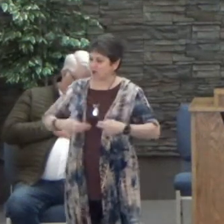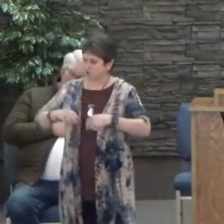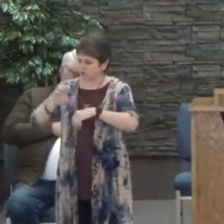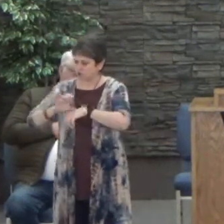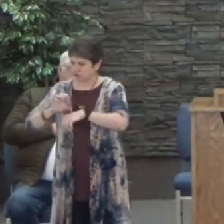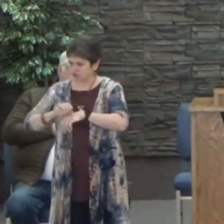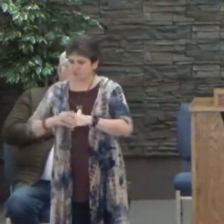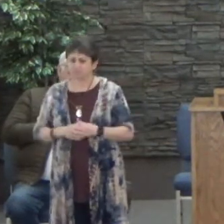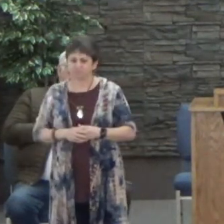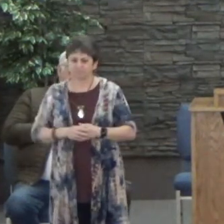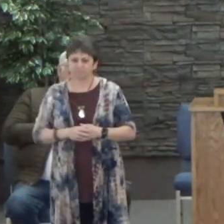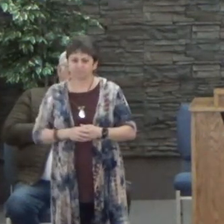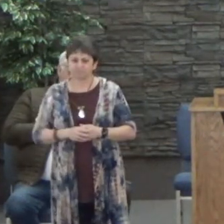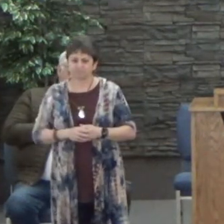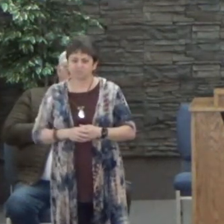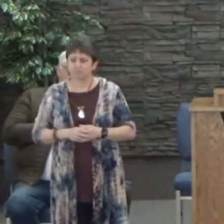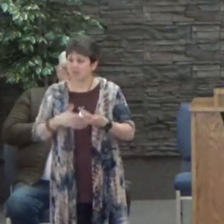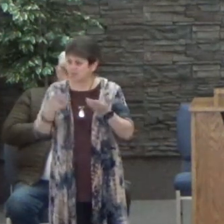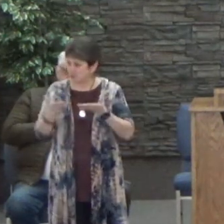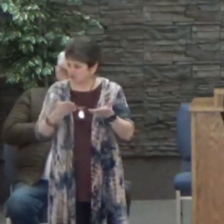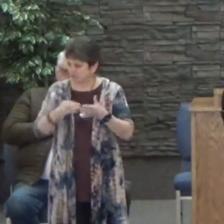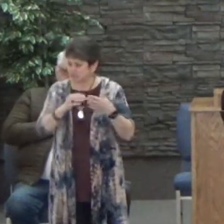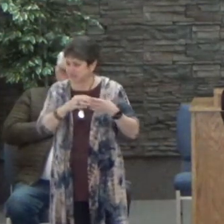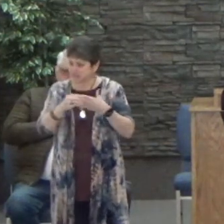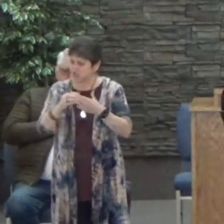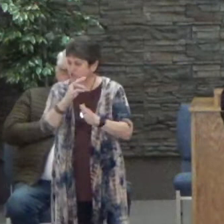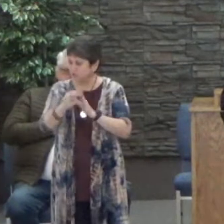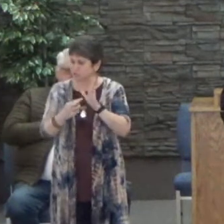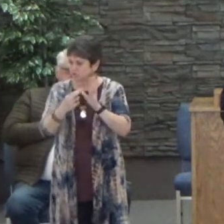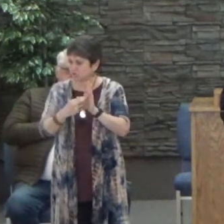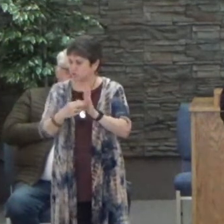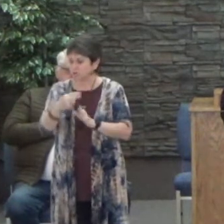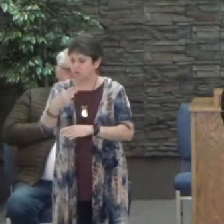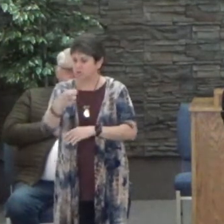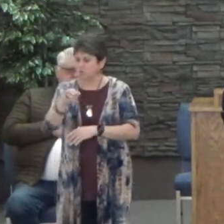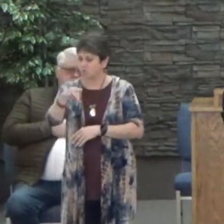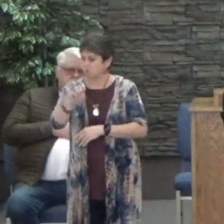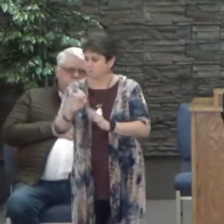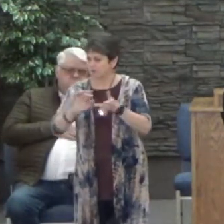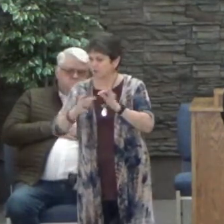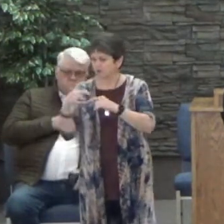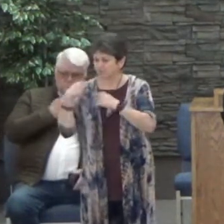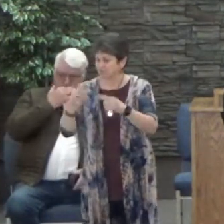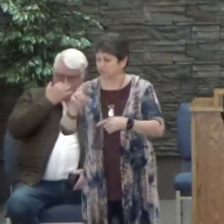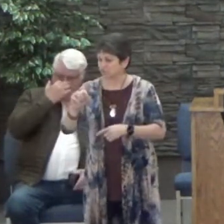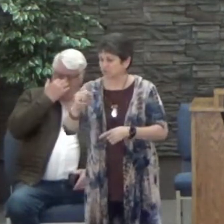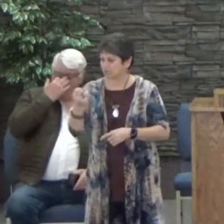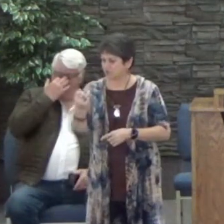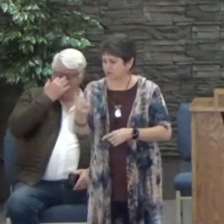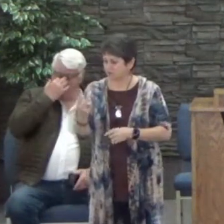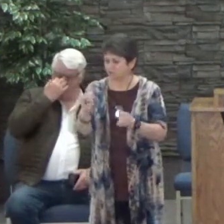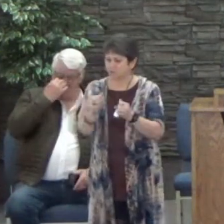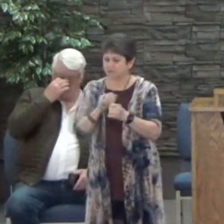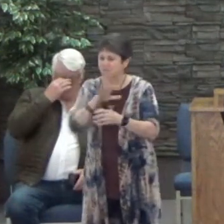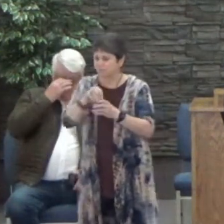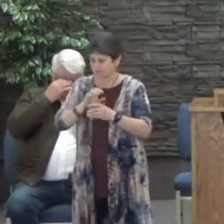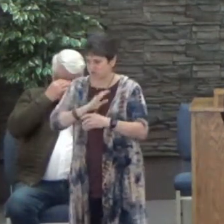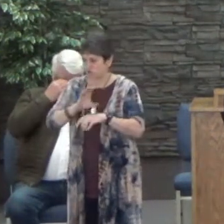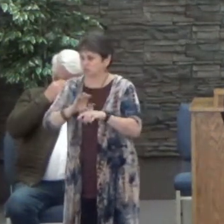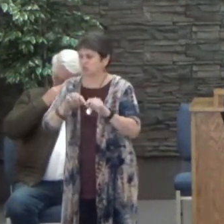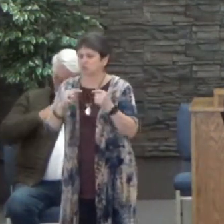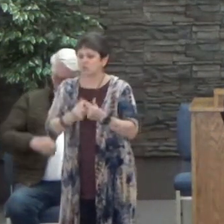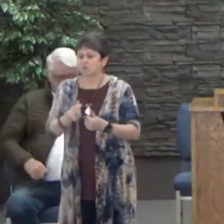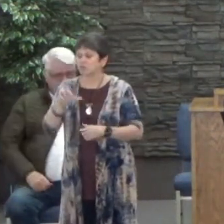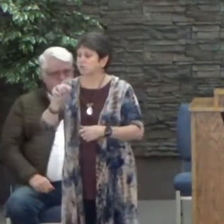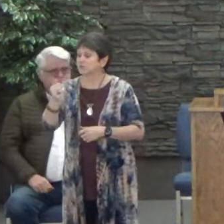churches. He has served in a leadership role with Hope Network since 2012, and that's within our fellowship.